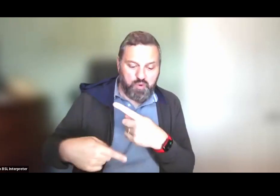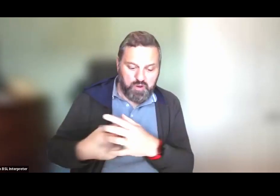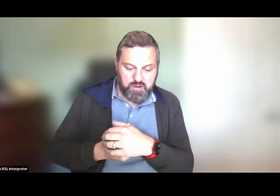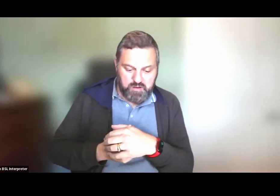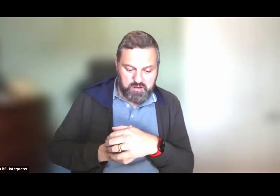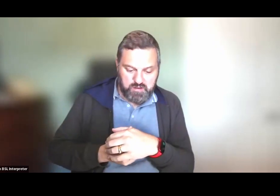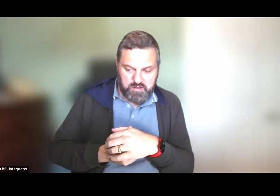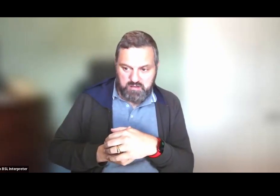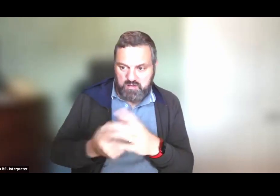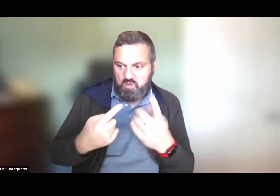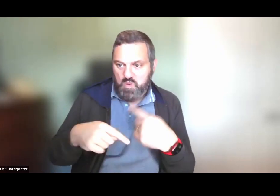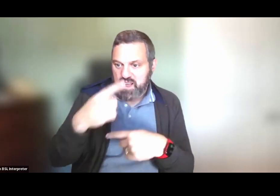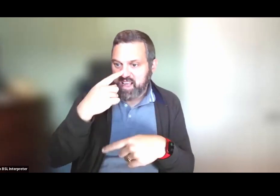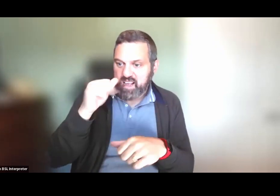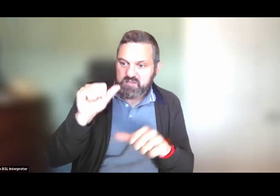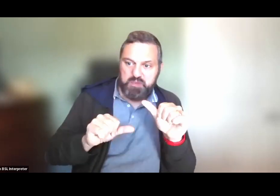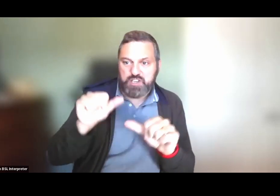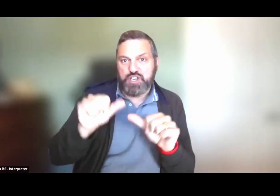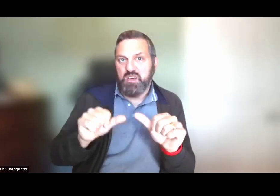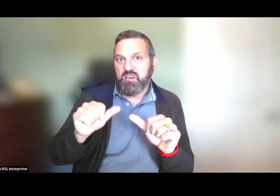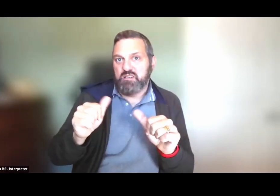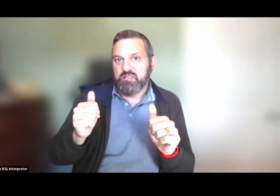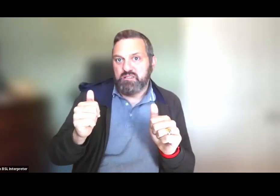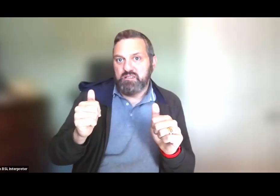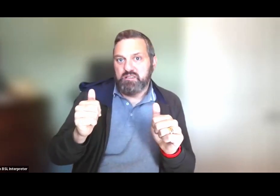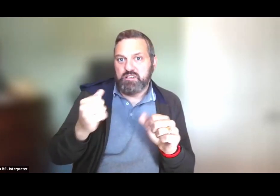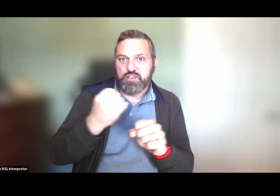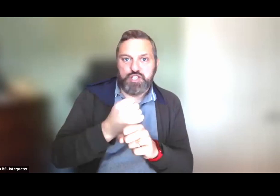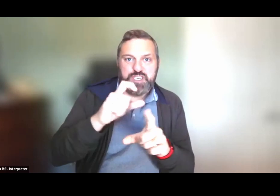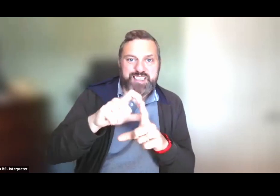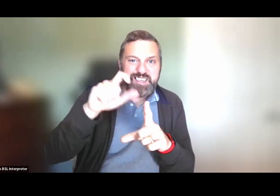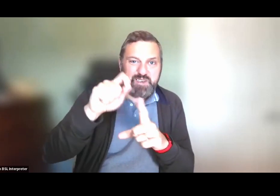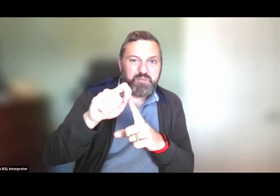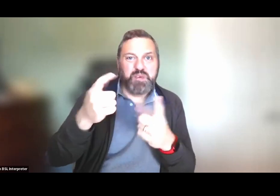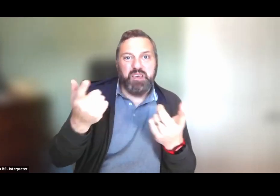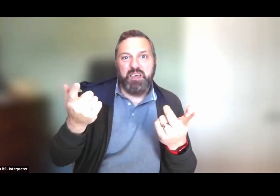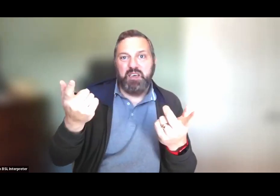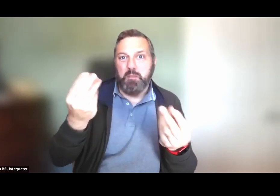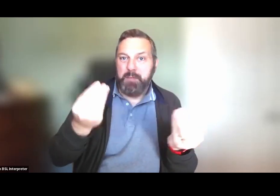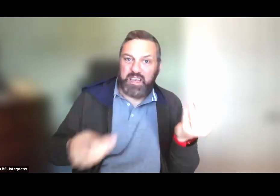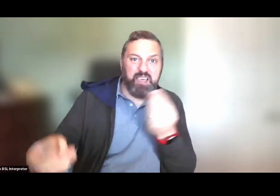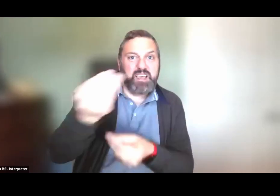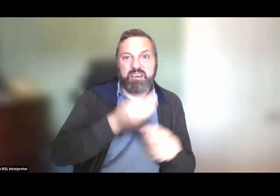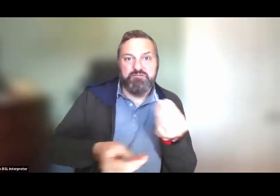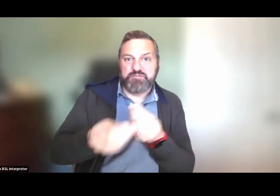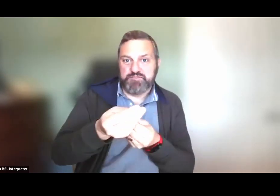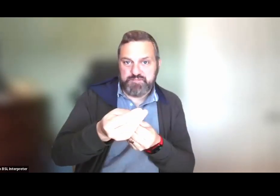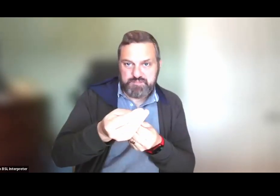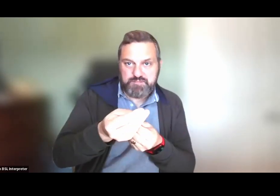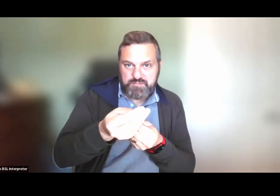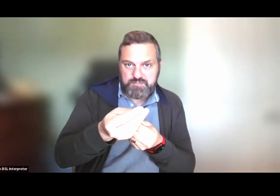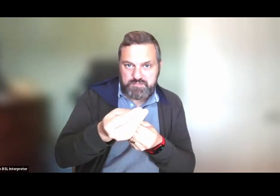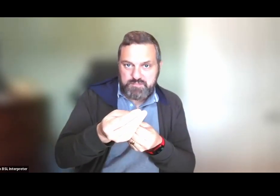that we can measure the economy in GDP terms and monetary metrics, and that the environment is